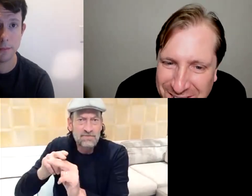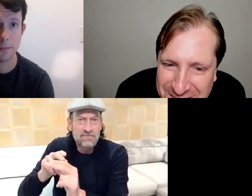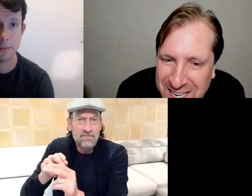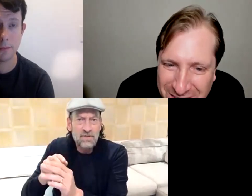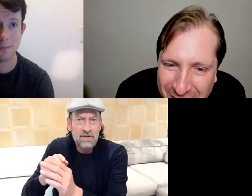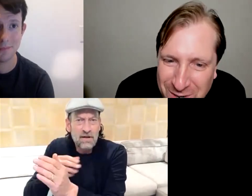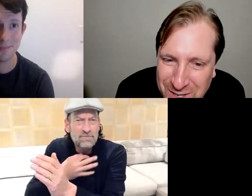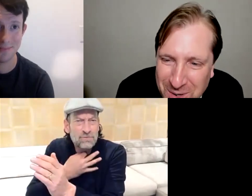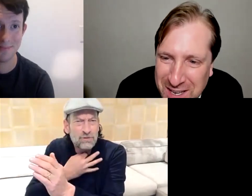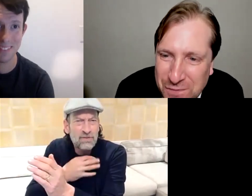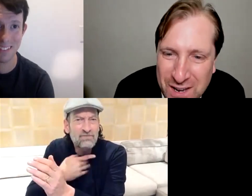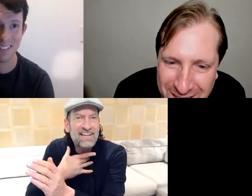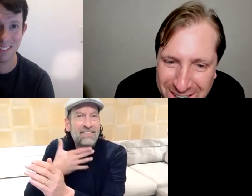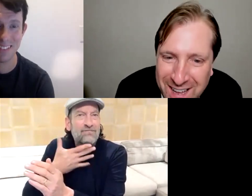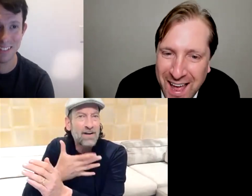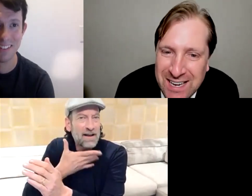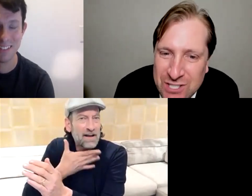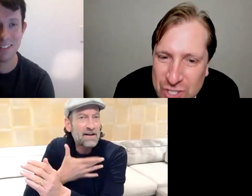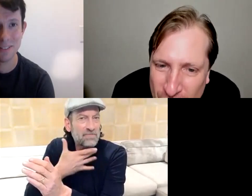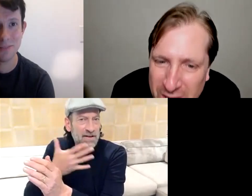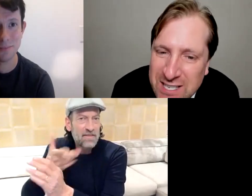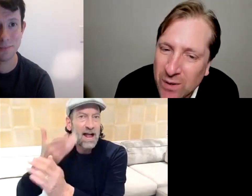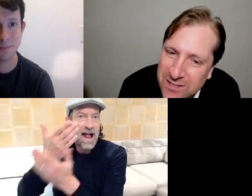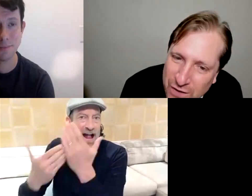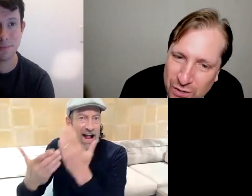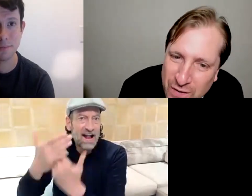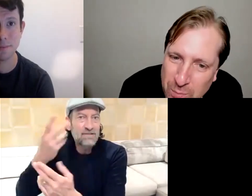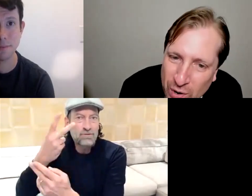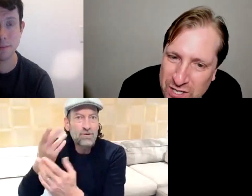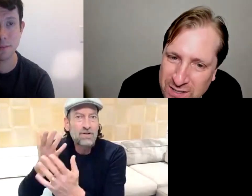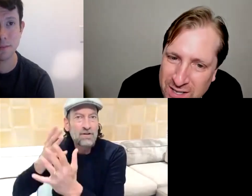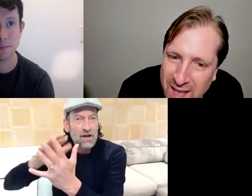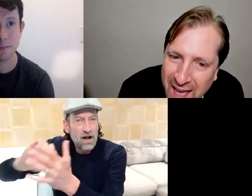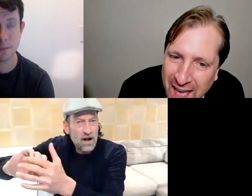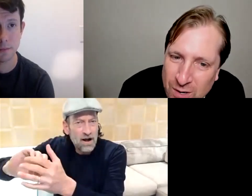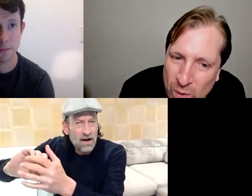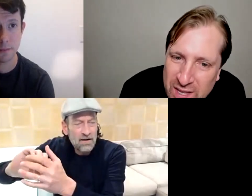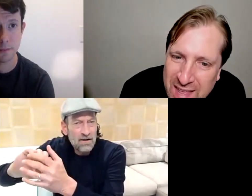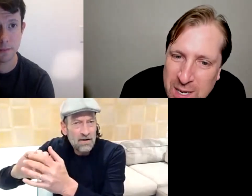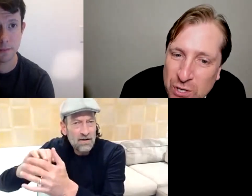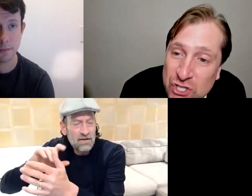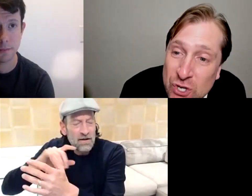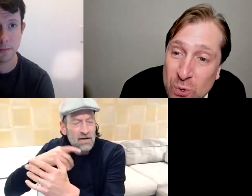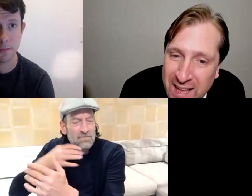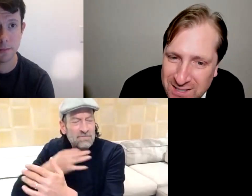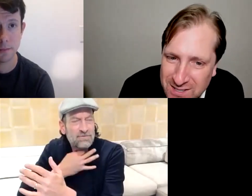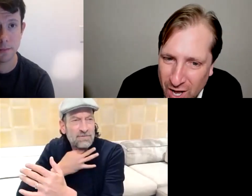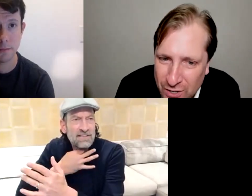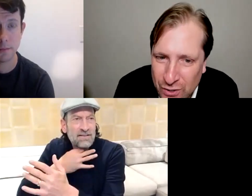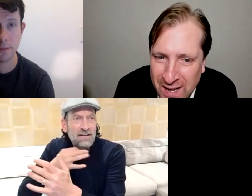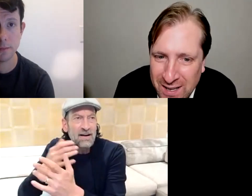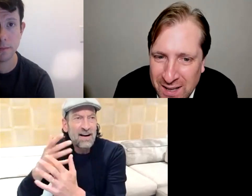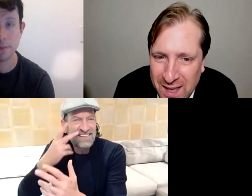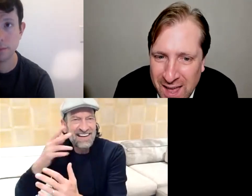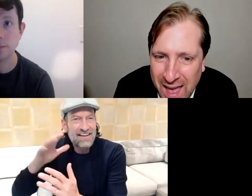sing it, sing louder so I can feel it. And he's curious. He wants to feel those vibrations. And then he puts two hands on